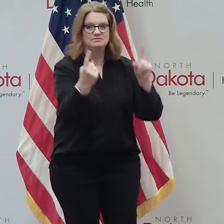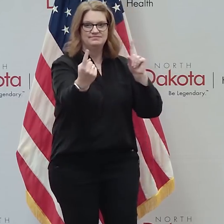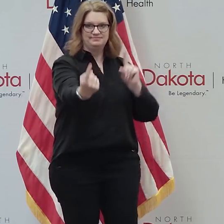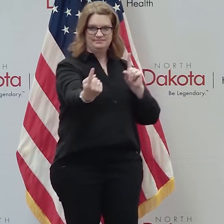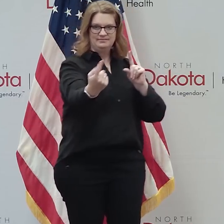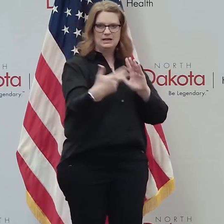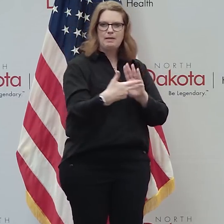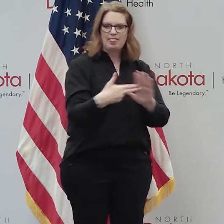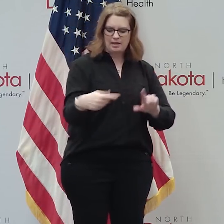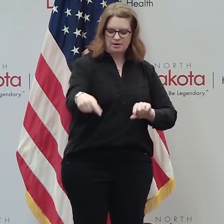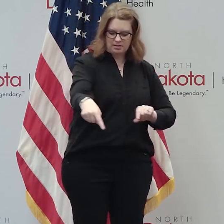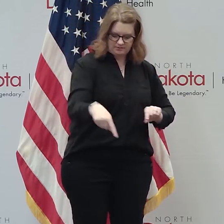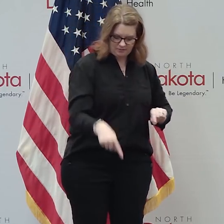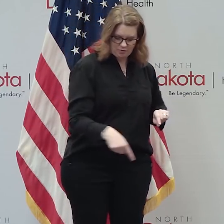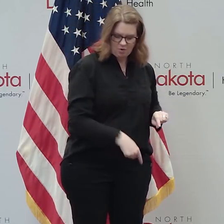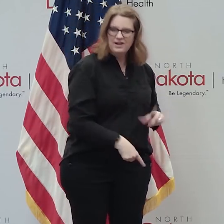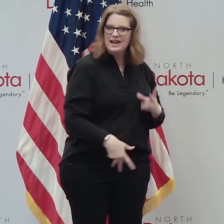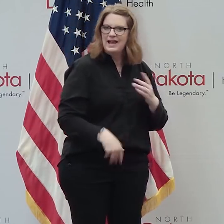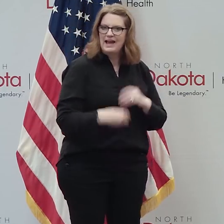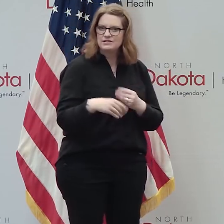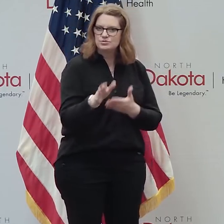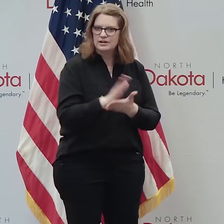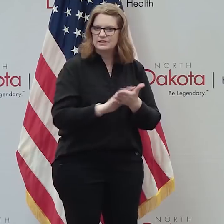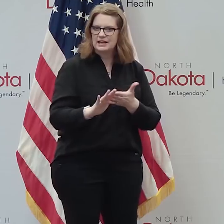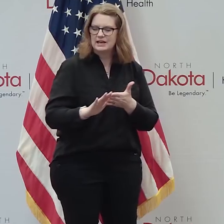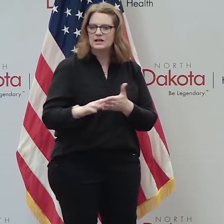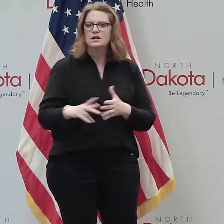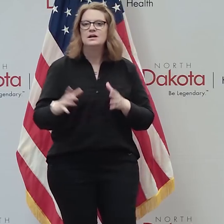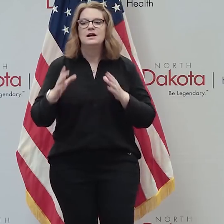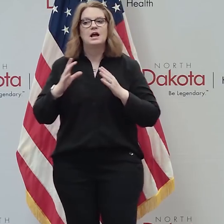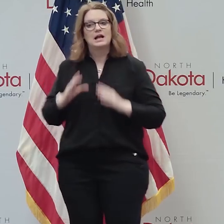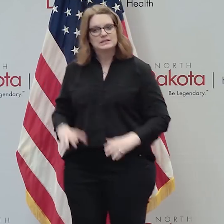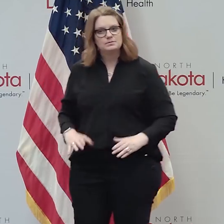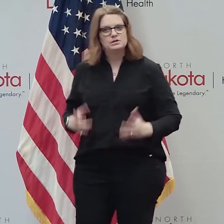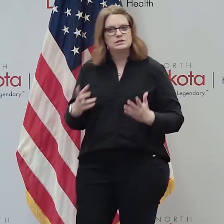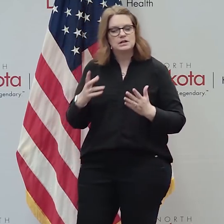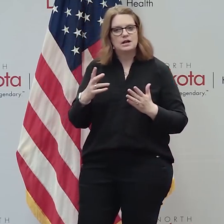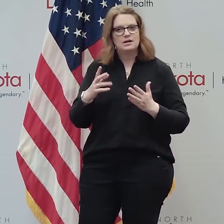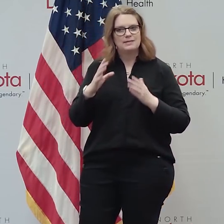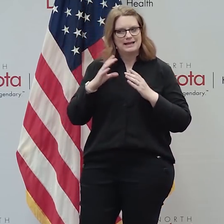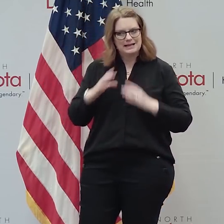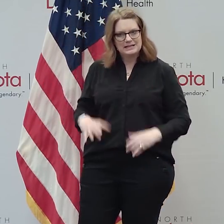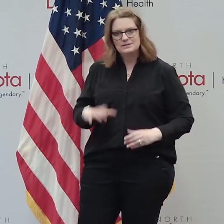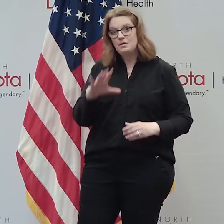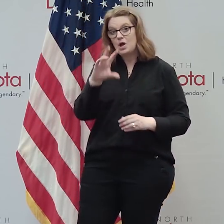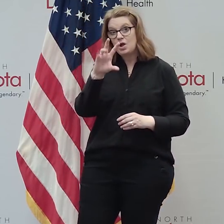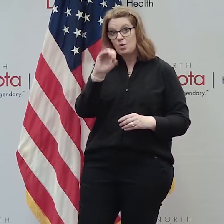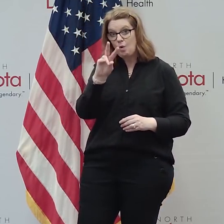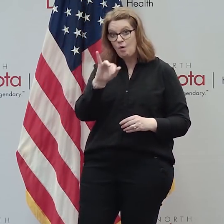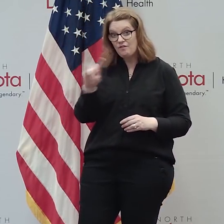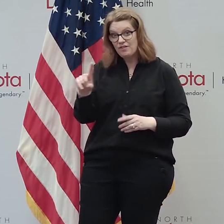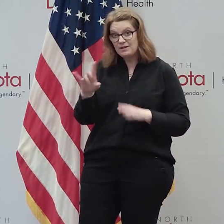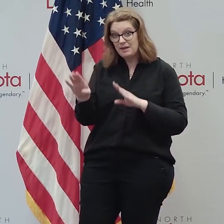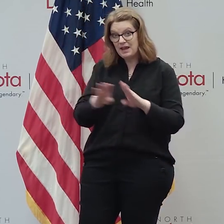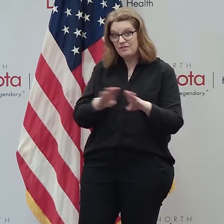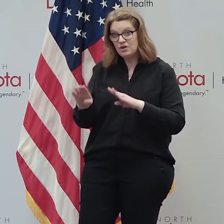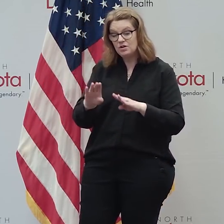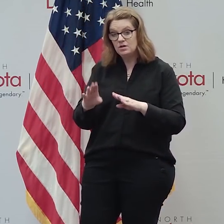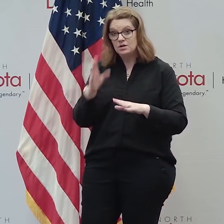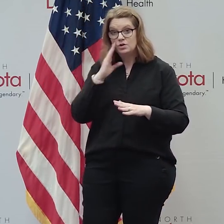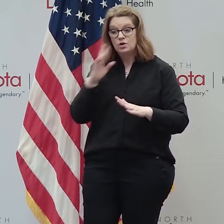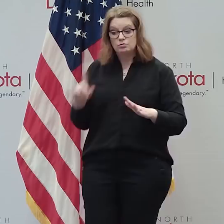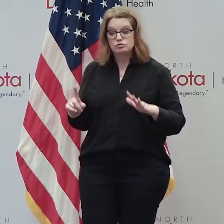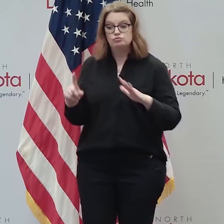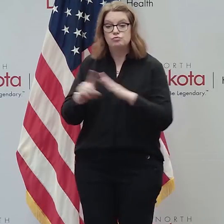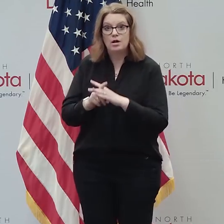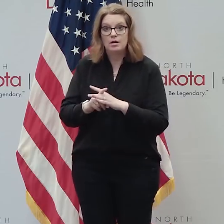marked on floors. Extra cleaning will be in place. Customers, we've talked about customer COVID etiquette. When you arrive, if you don't